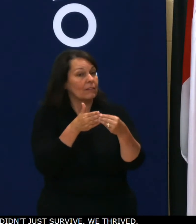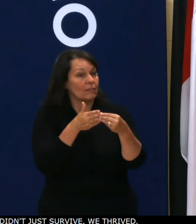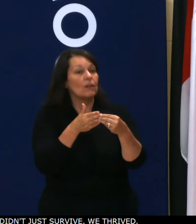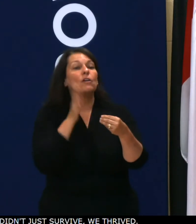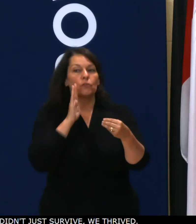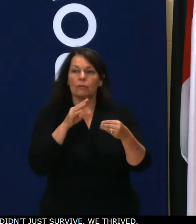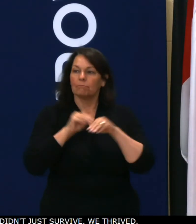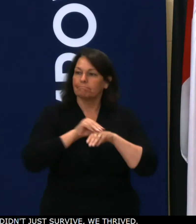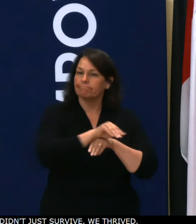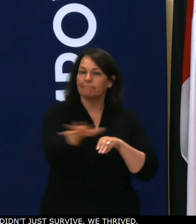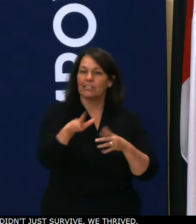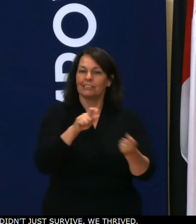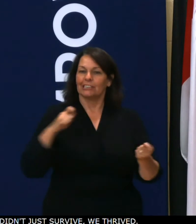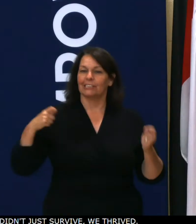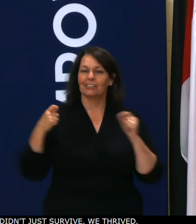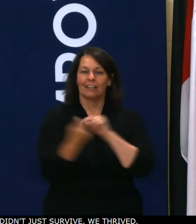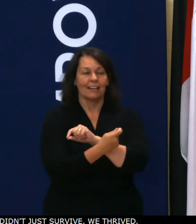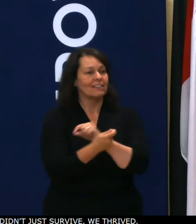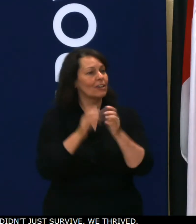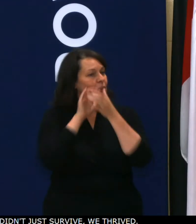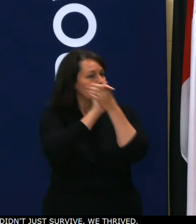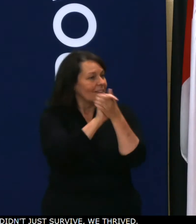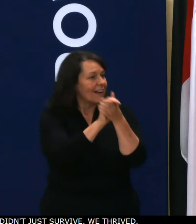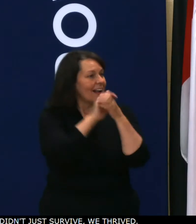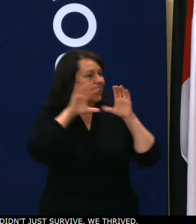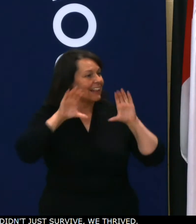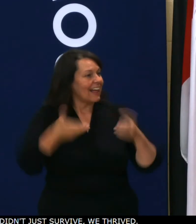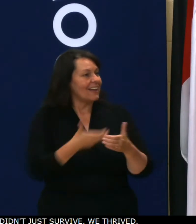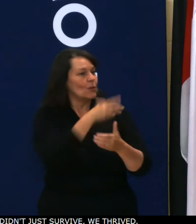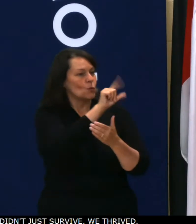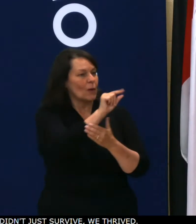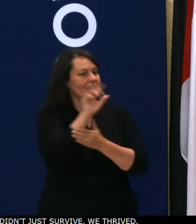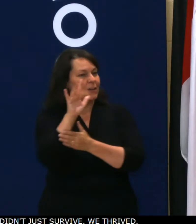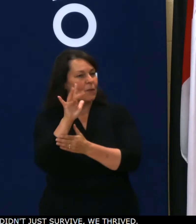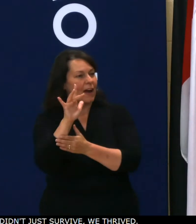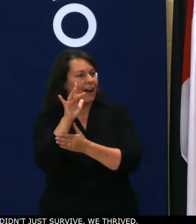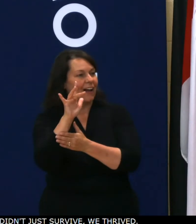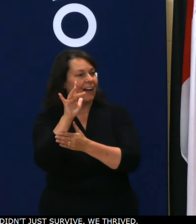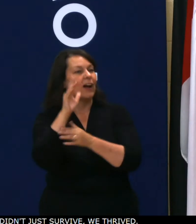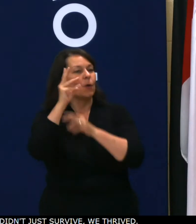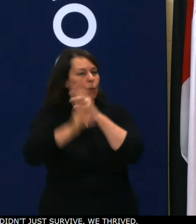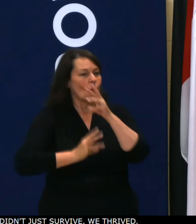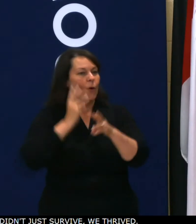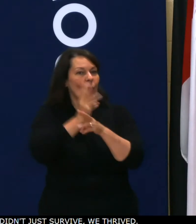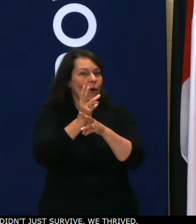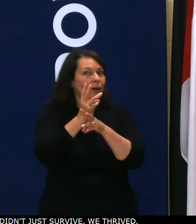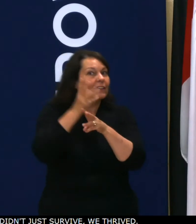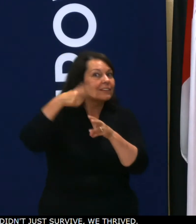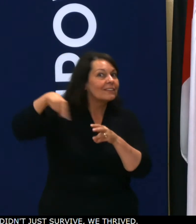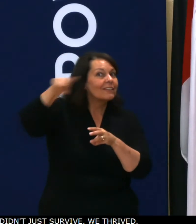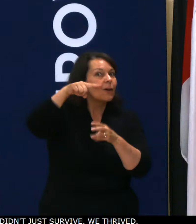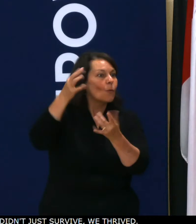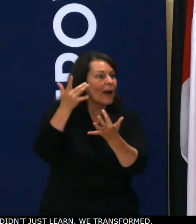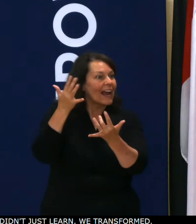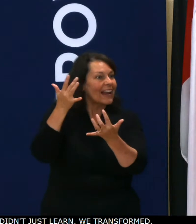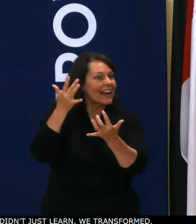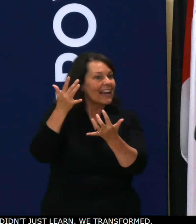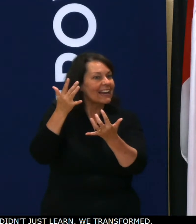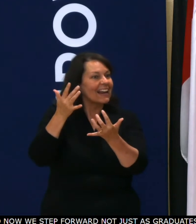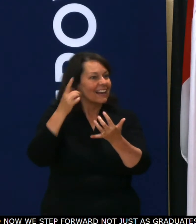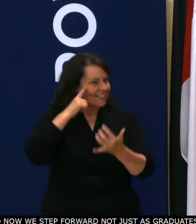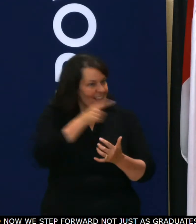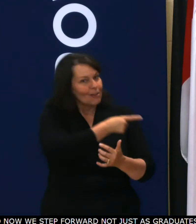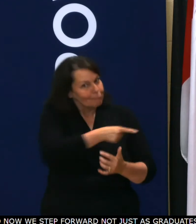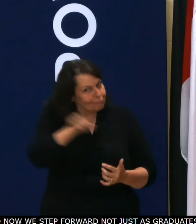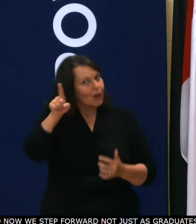difference. Congratulations, class of 2025. The world is waiting. Let's go